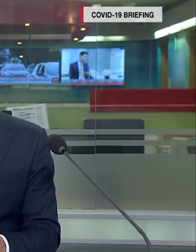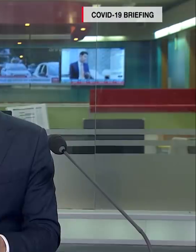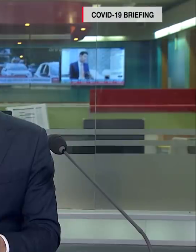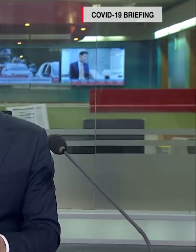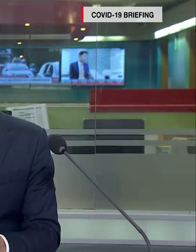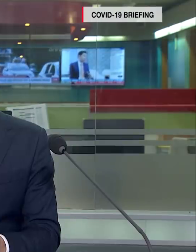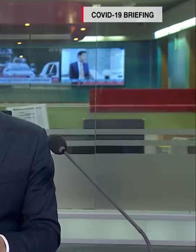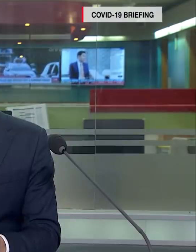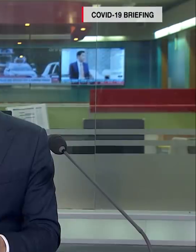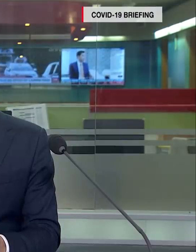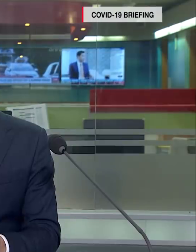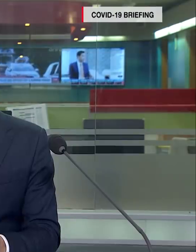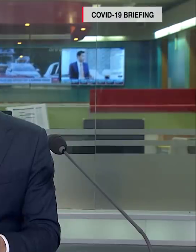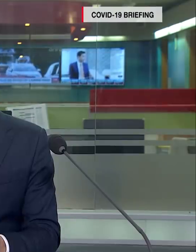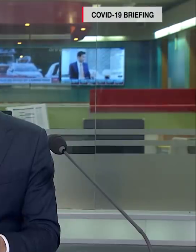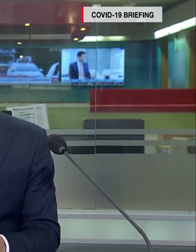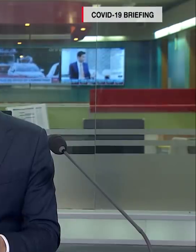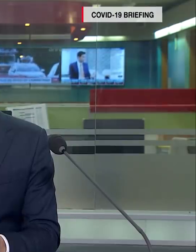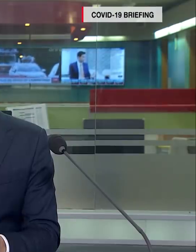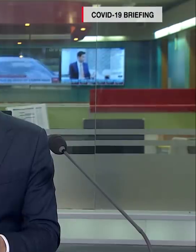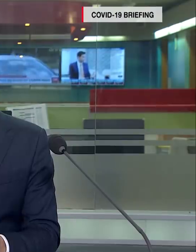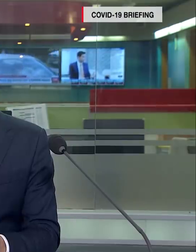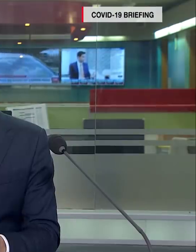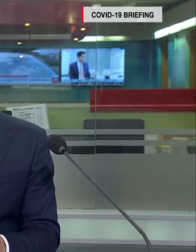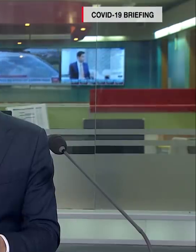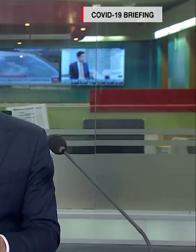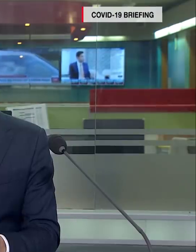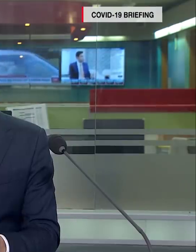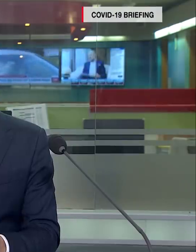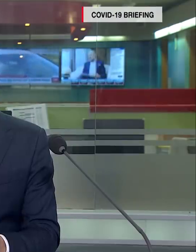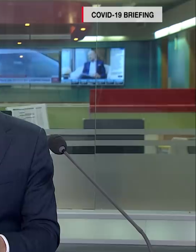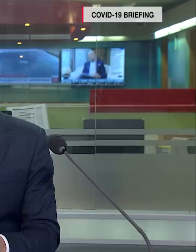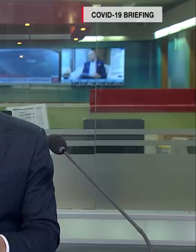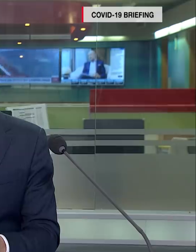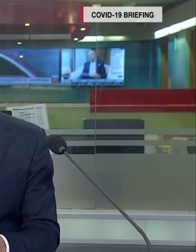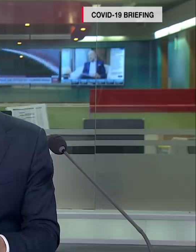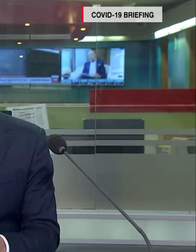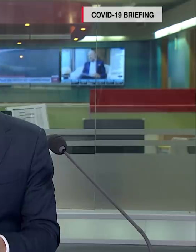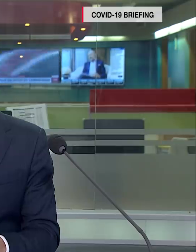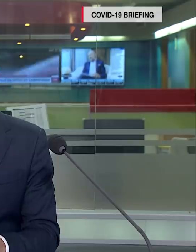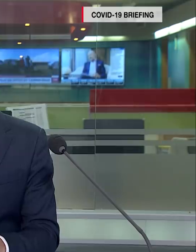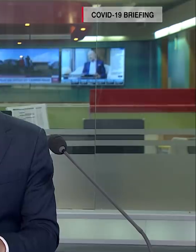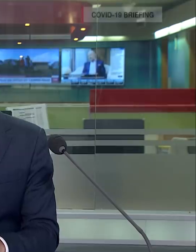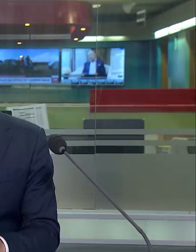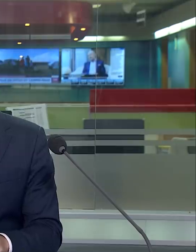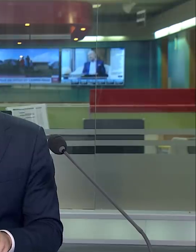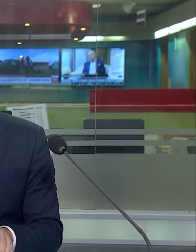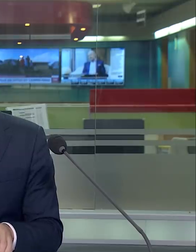conclude our coverage of this briefing. Arirang News will be back at the top of the hour. Bye for now.